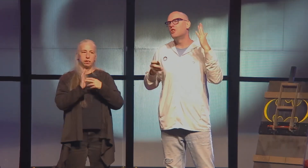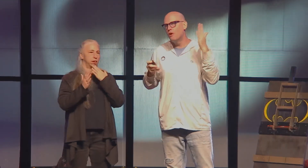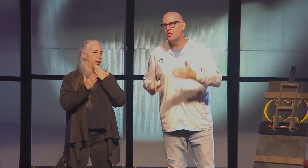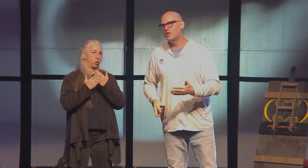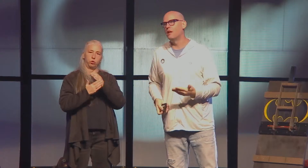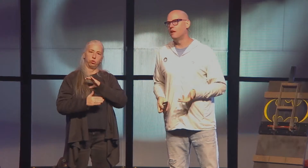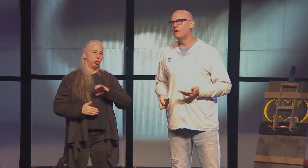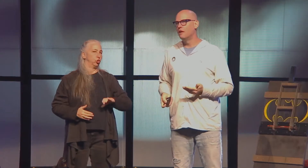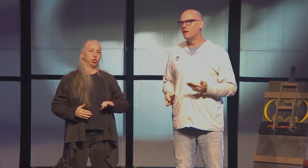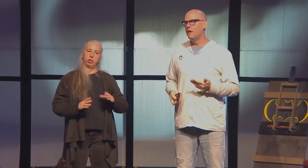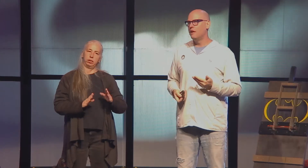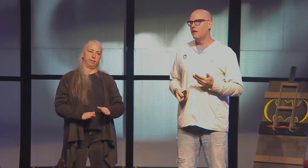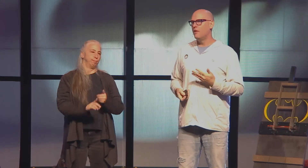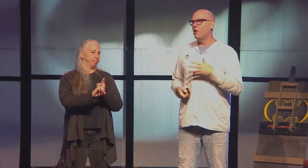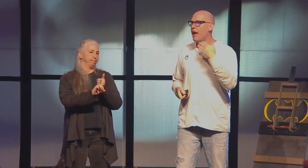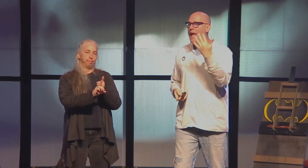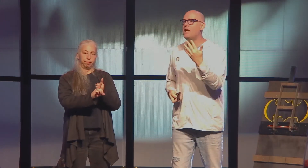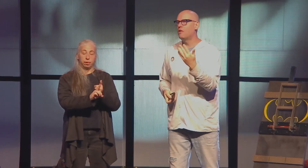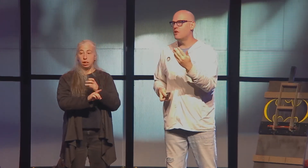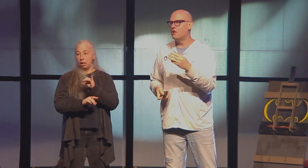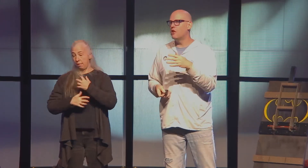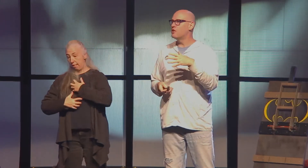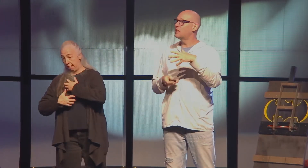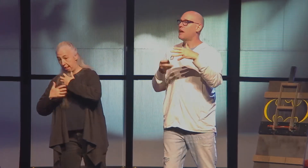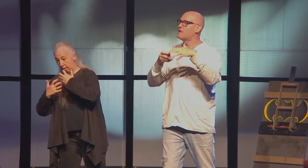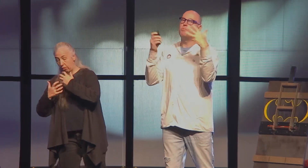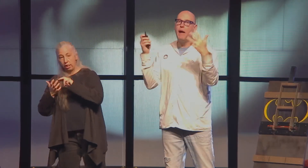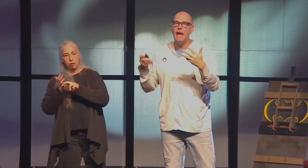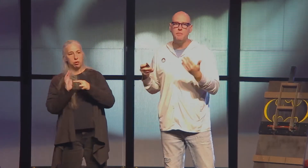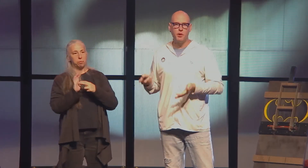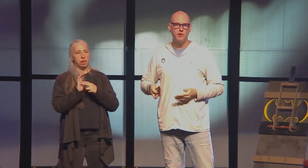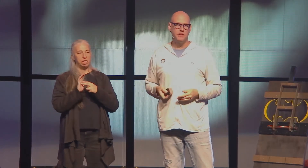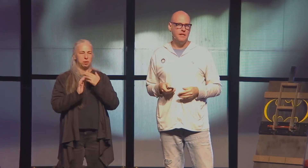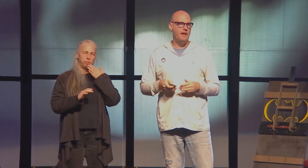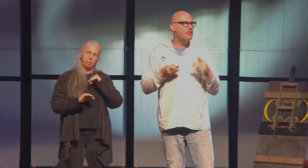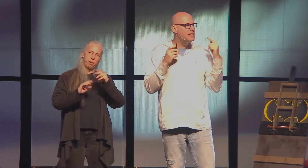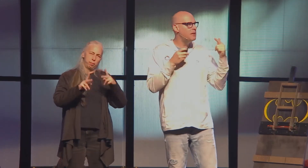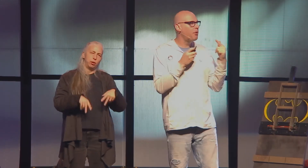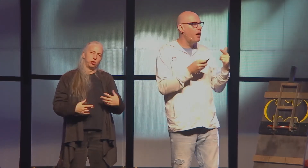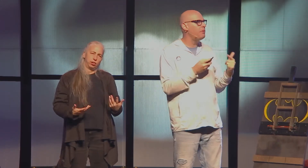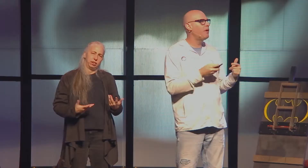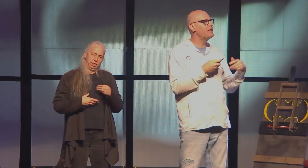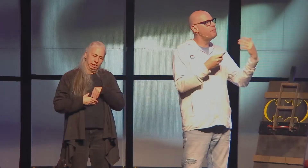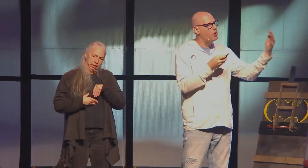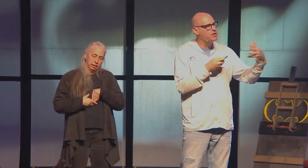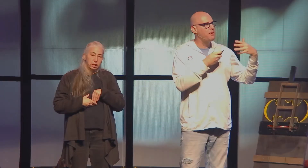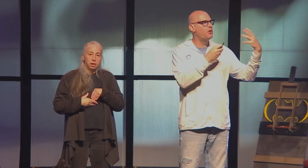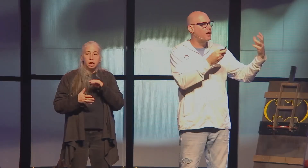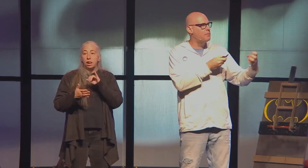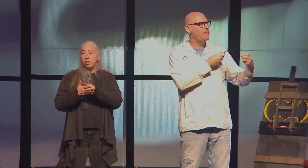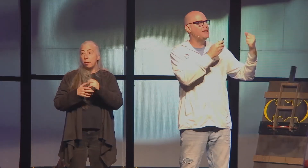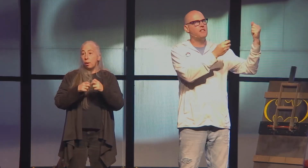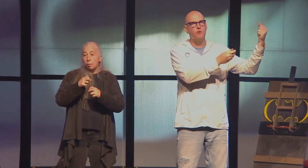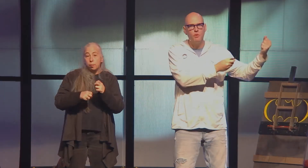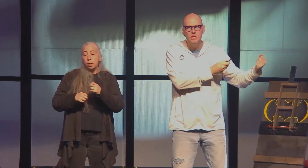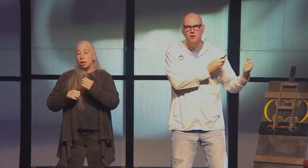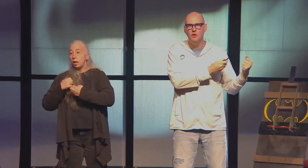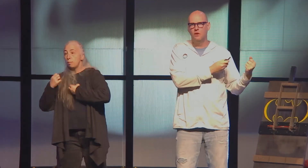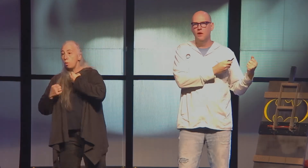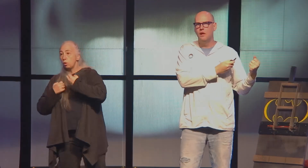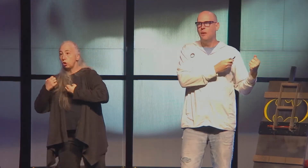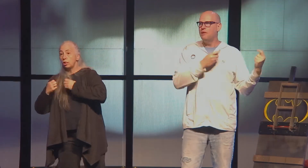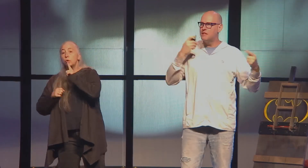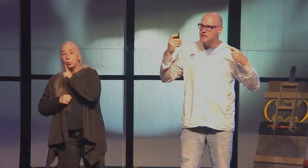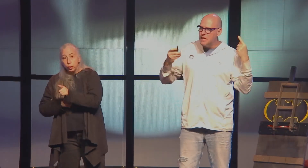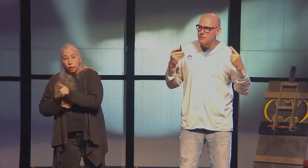good Christian. If you're angry, you're just kind of this bad person. Now you see the problem, right? The emotion, we've talked about these, they're